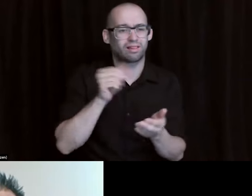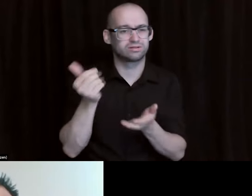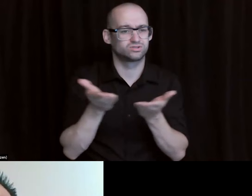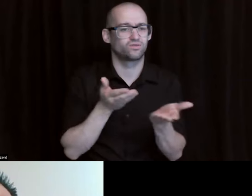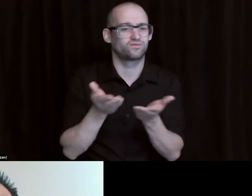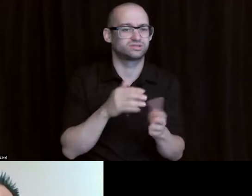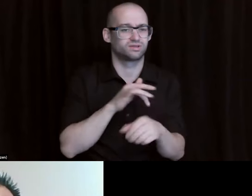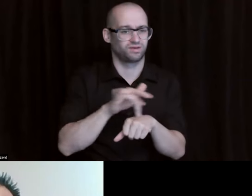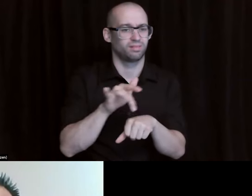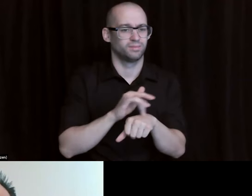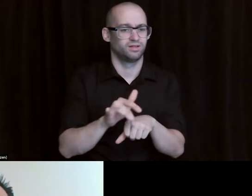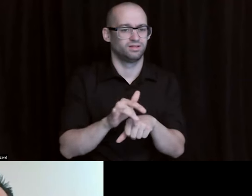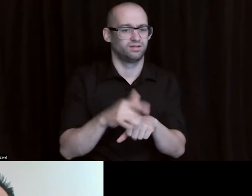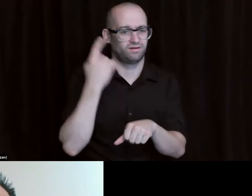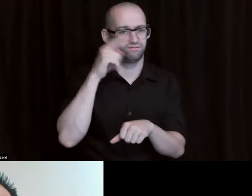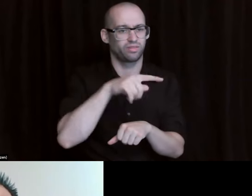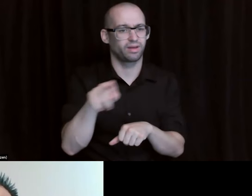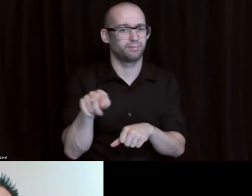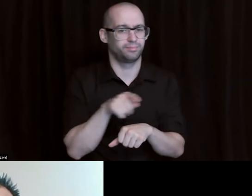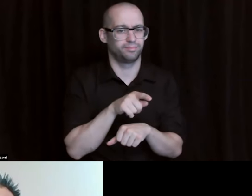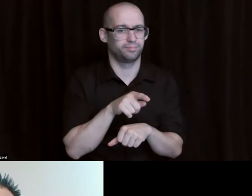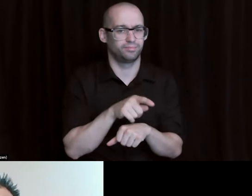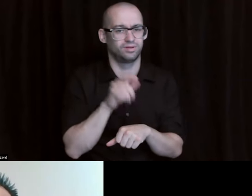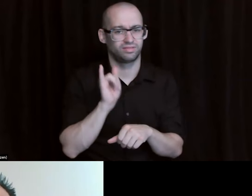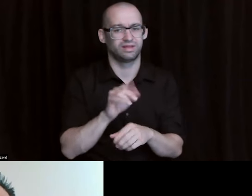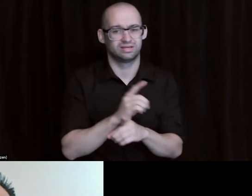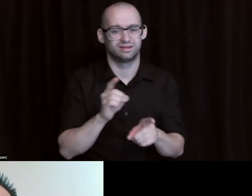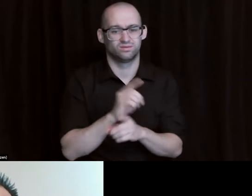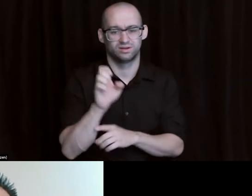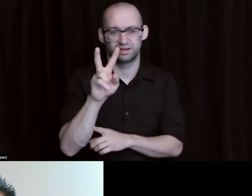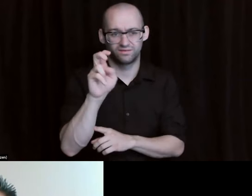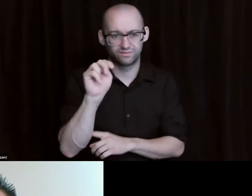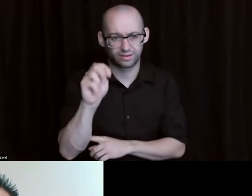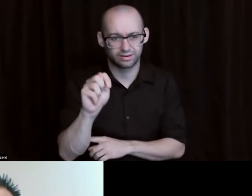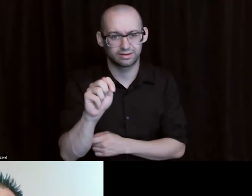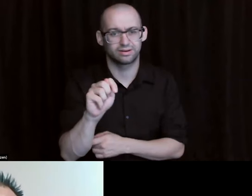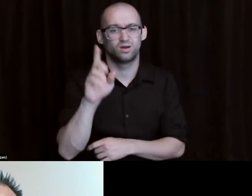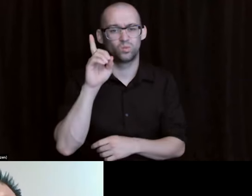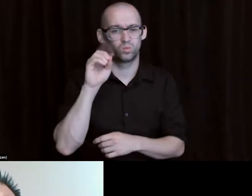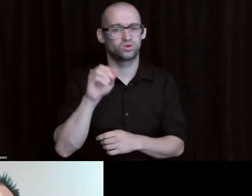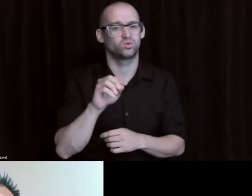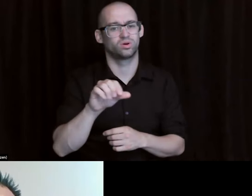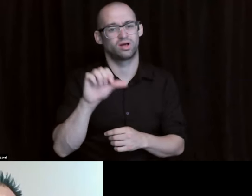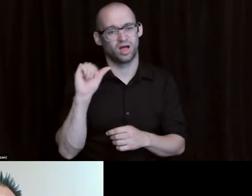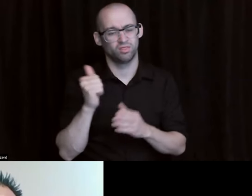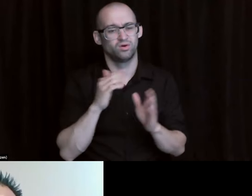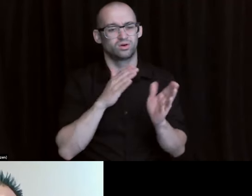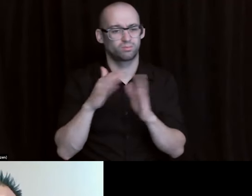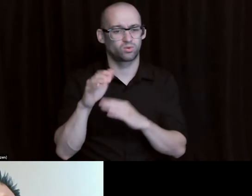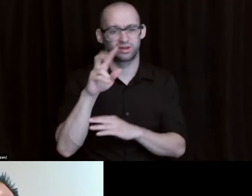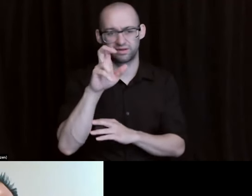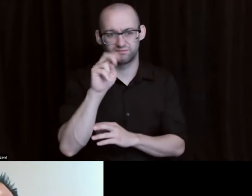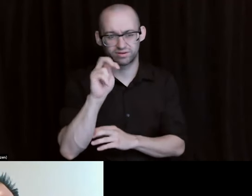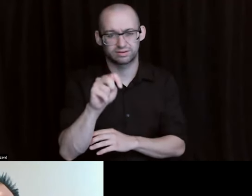are available for them at those different events. We do other community events such as